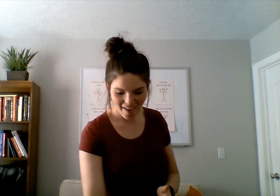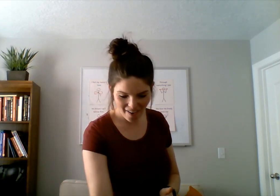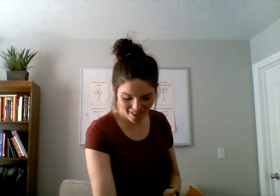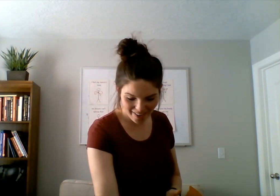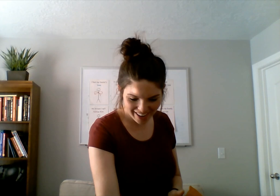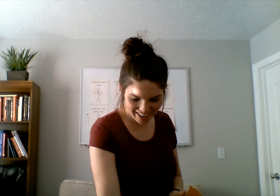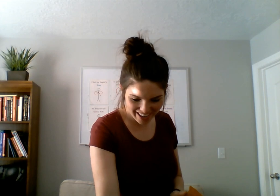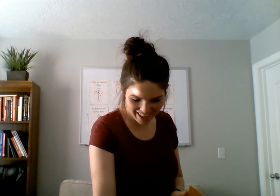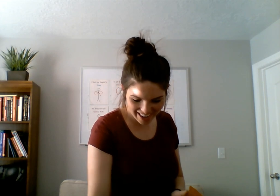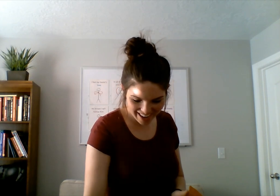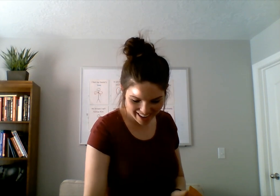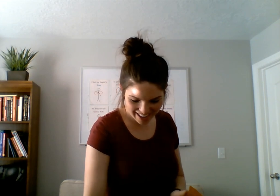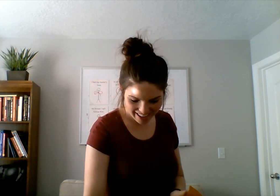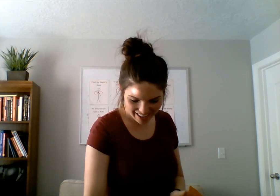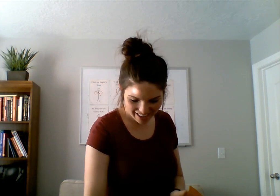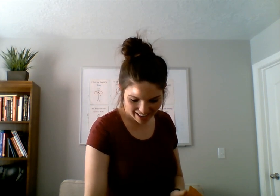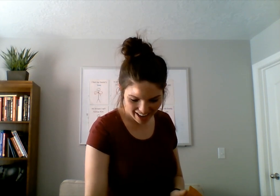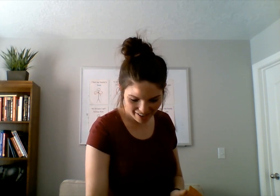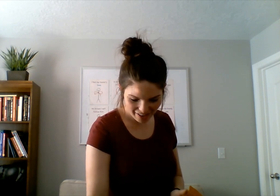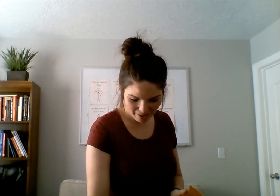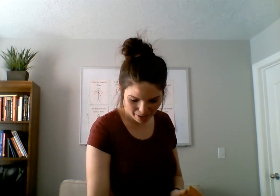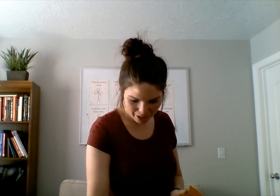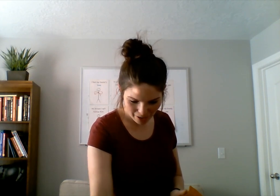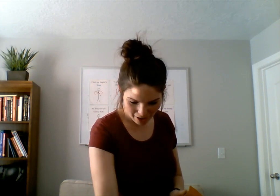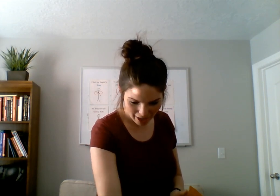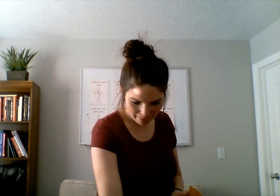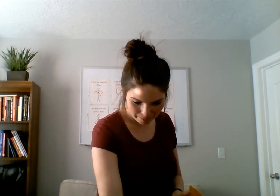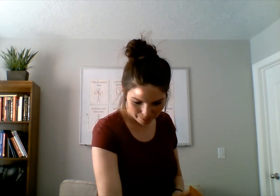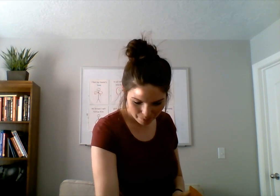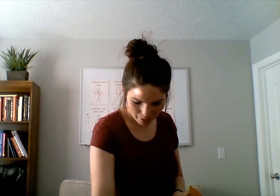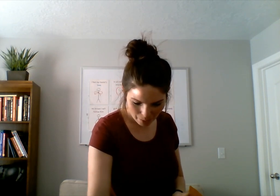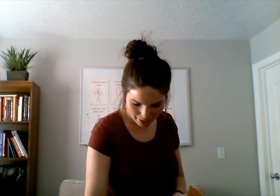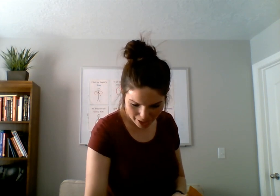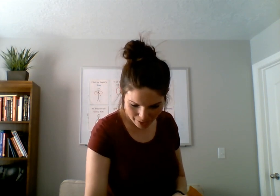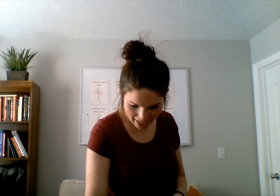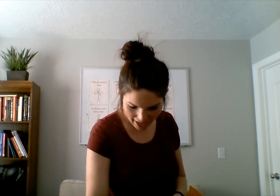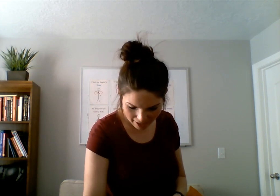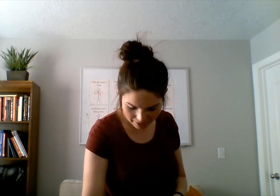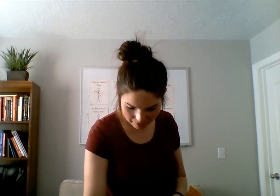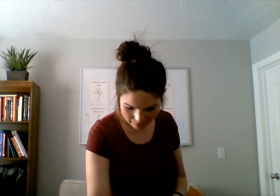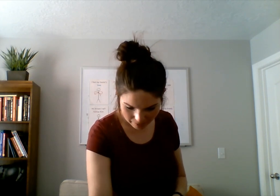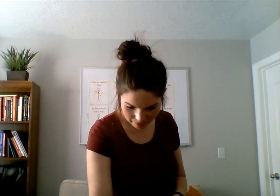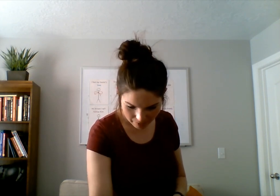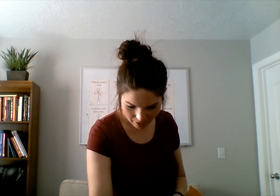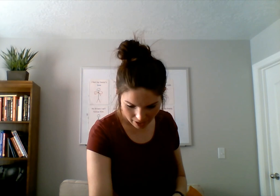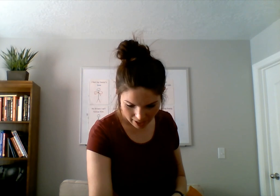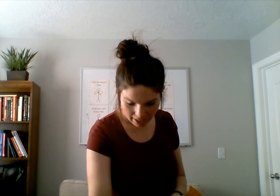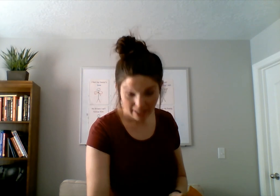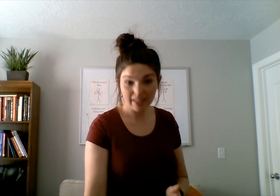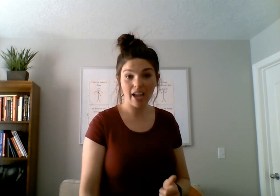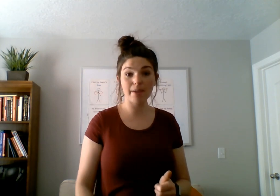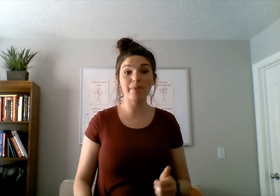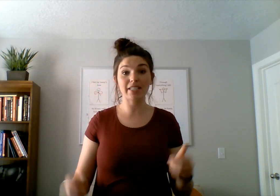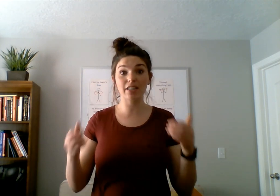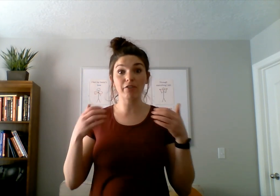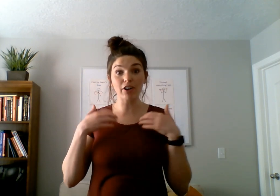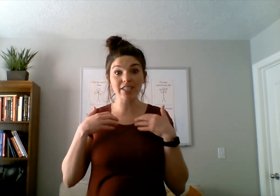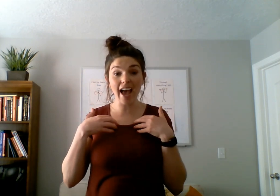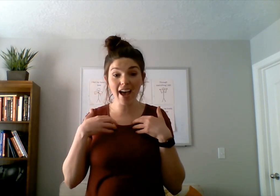Oh good. I don't know what's going on. Okay. We're going to do it again. I missed the first half.